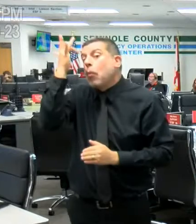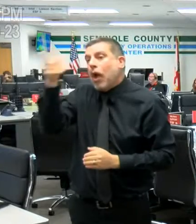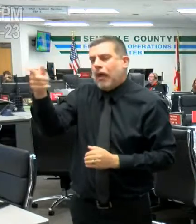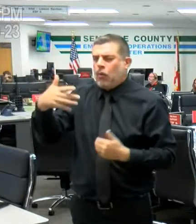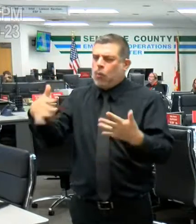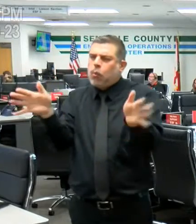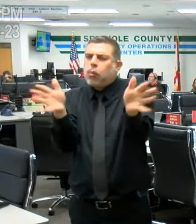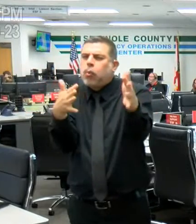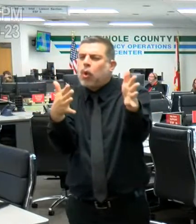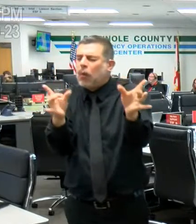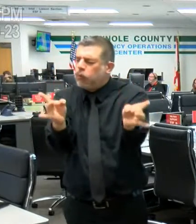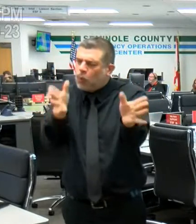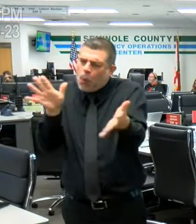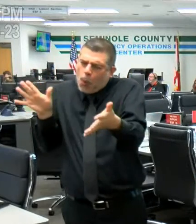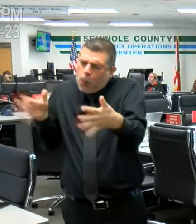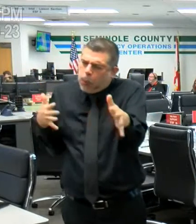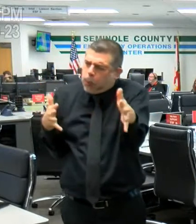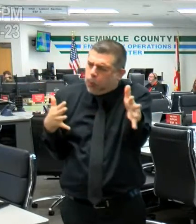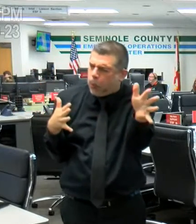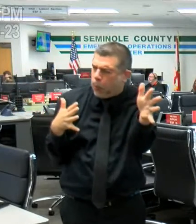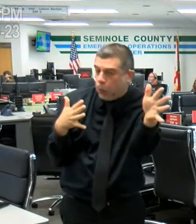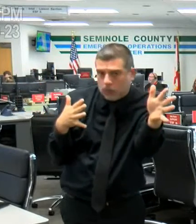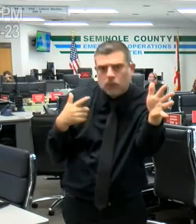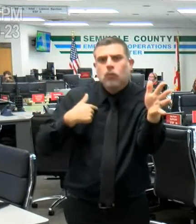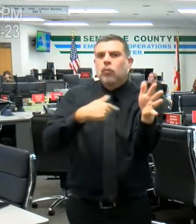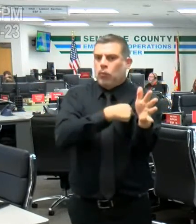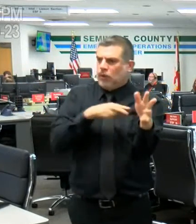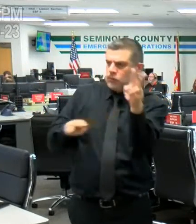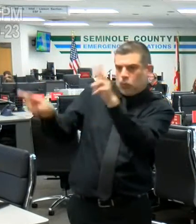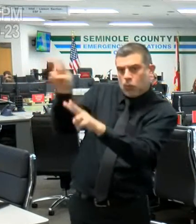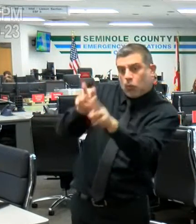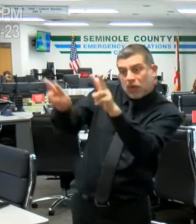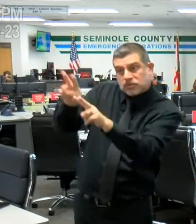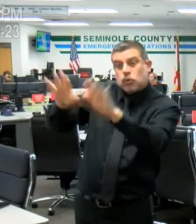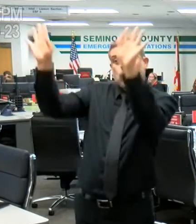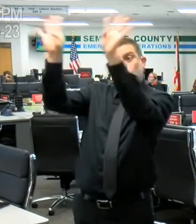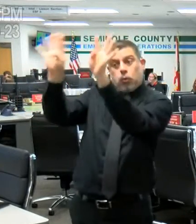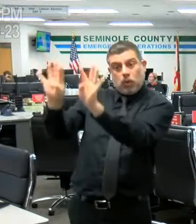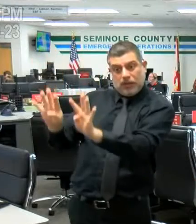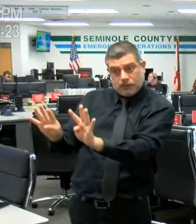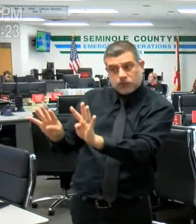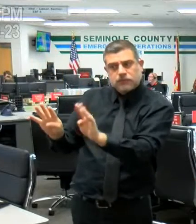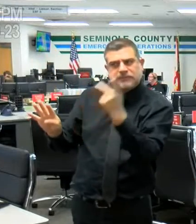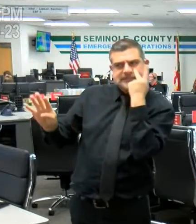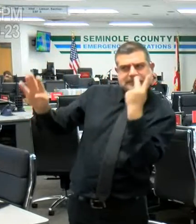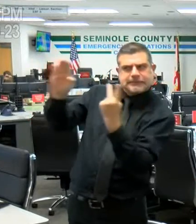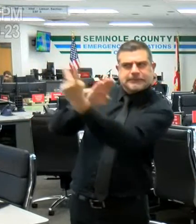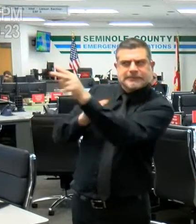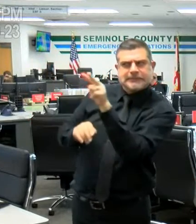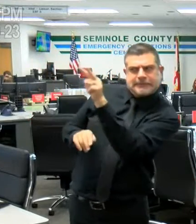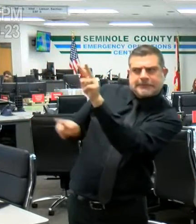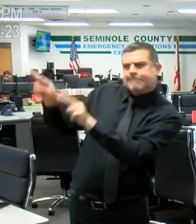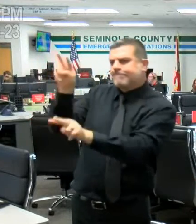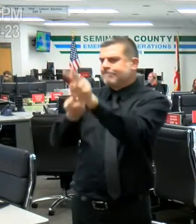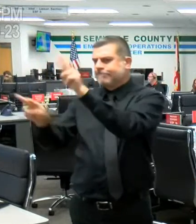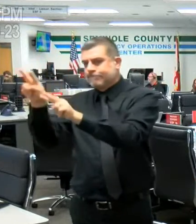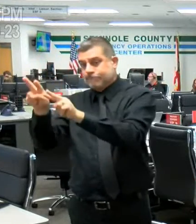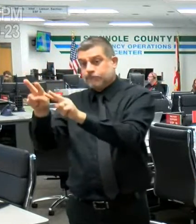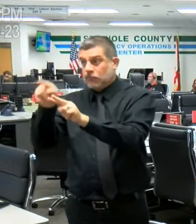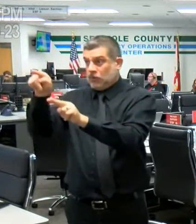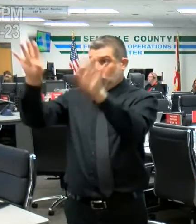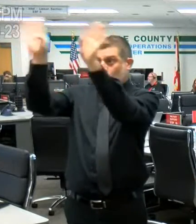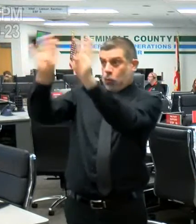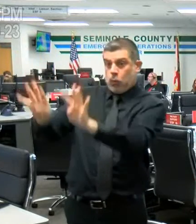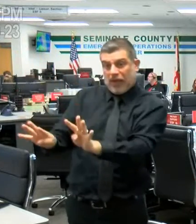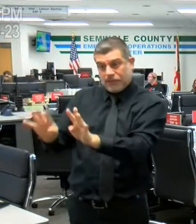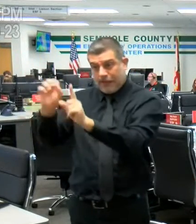the radar, you can see that the outer bands reach very, very far out. So them getting to the Central Florida